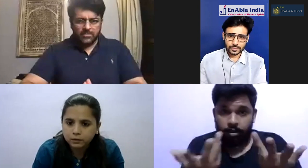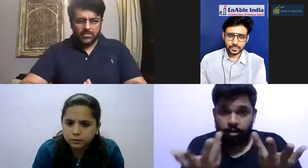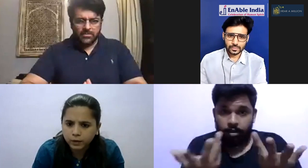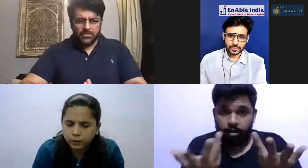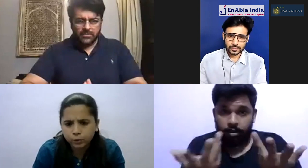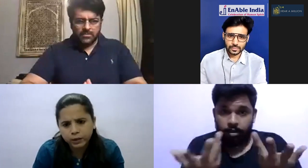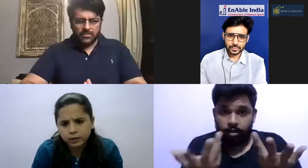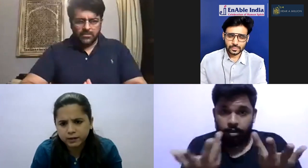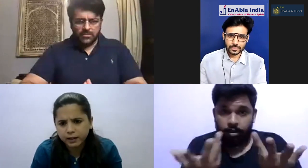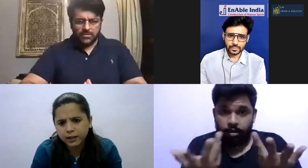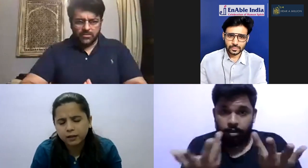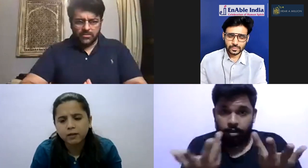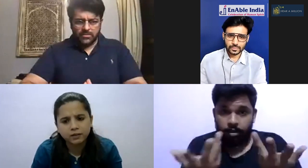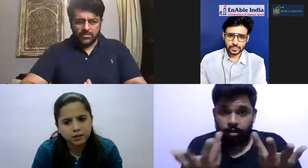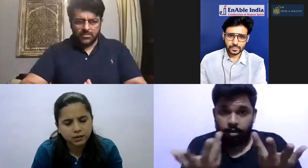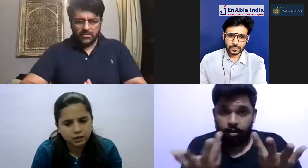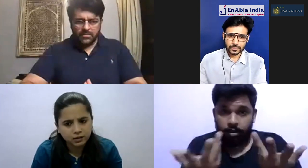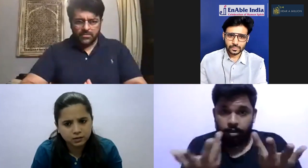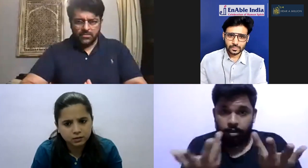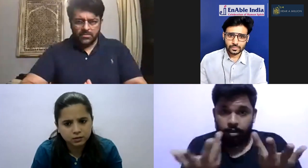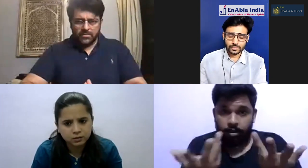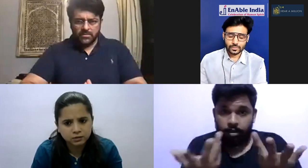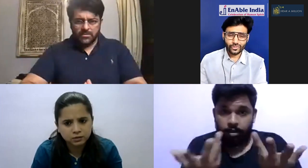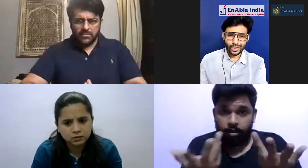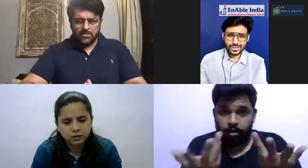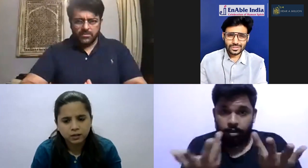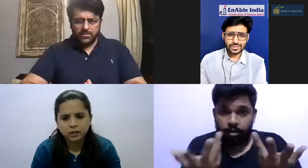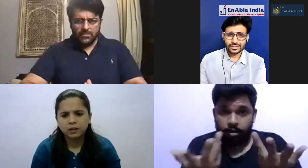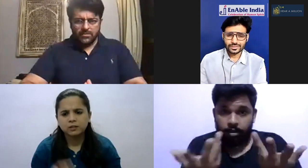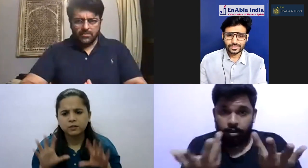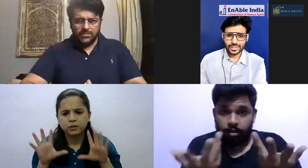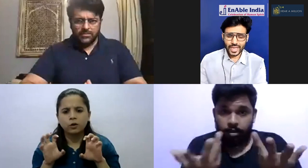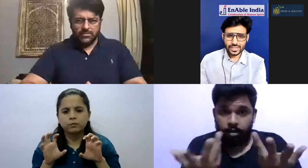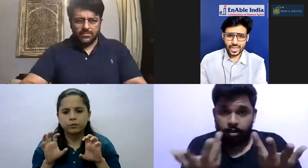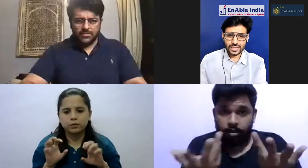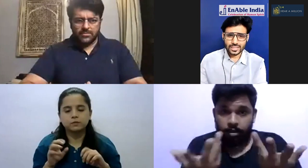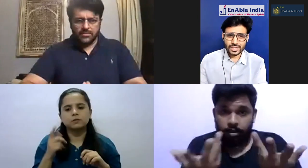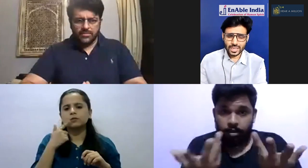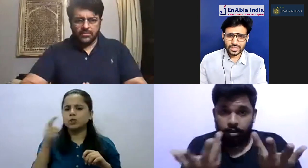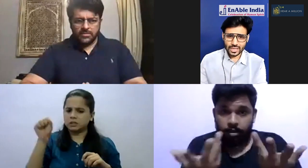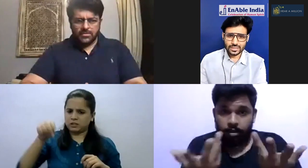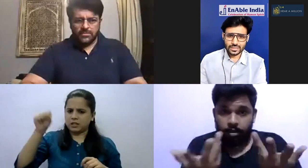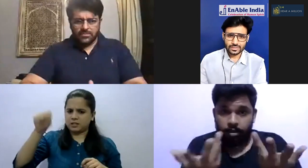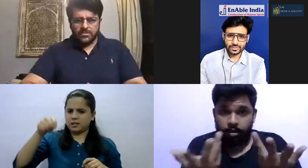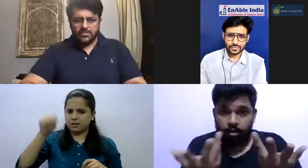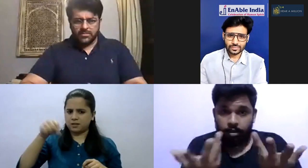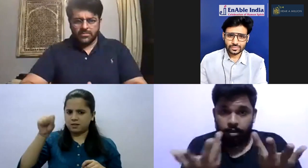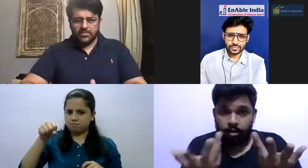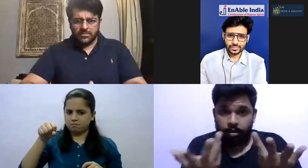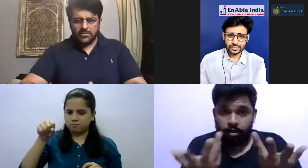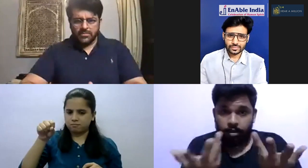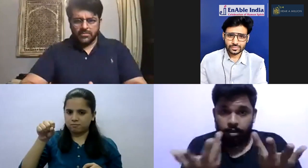After 1 or 2 years, can he get vaccinated? Of course. You don't- Yes.